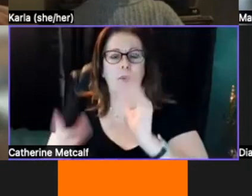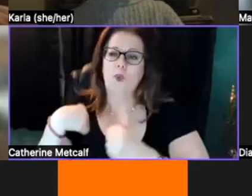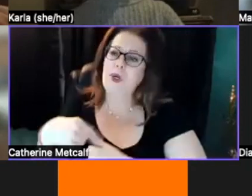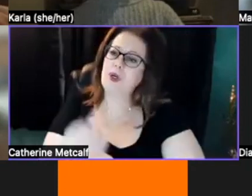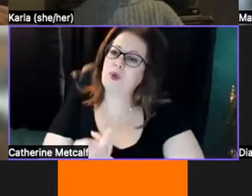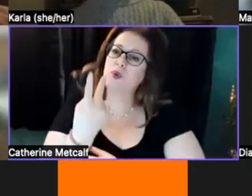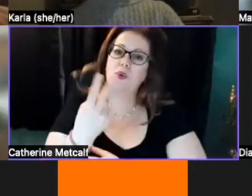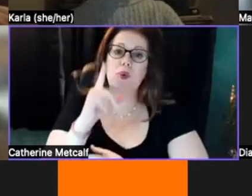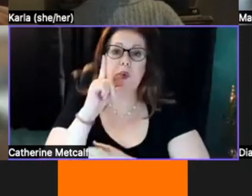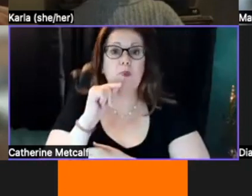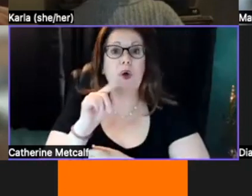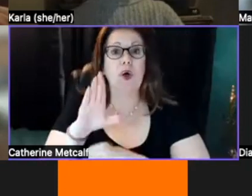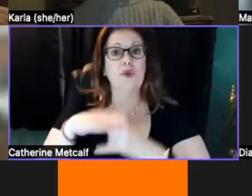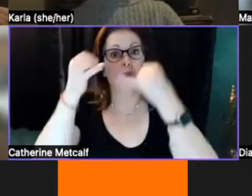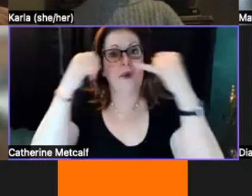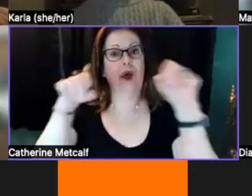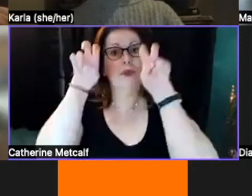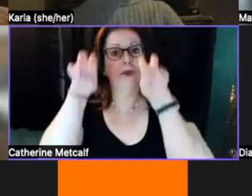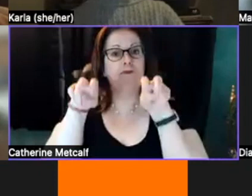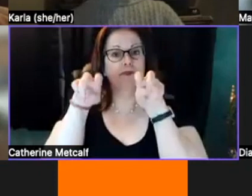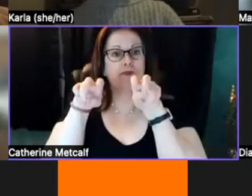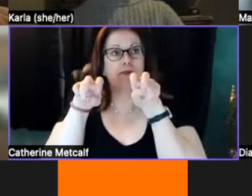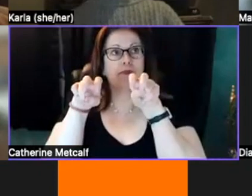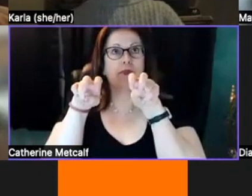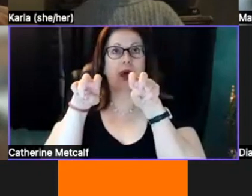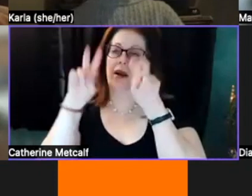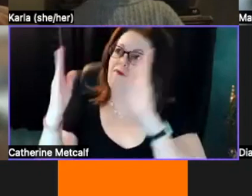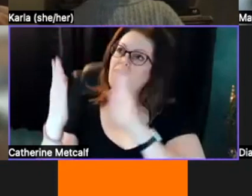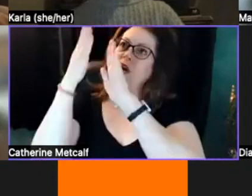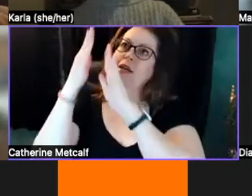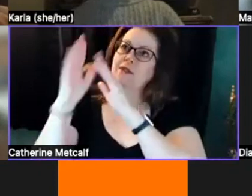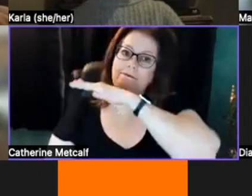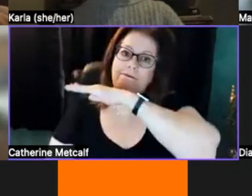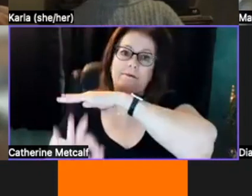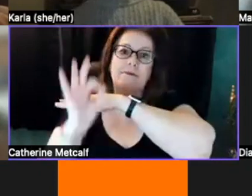line in a fateful standoff with the sunrise.